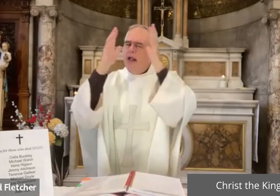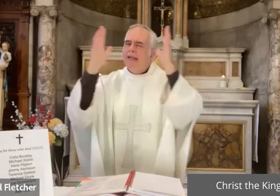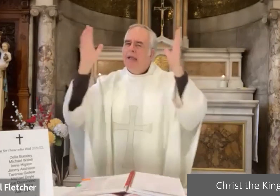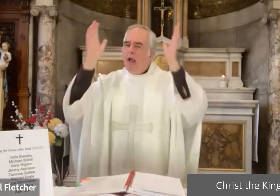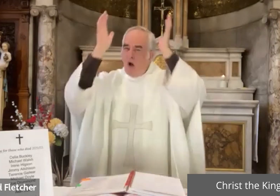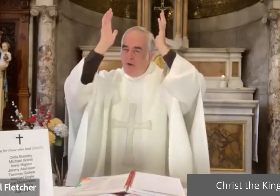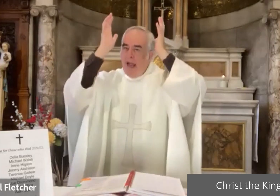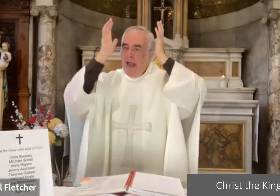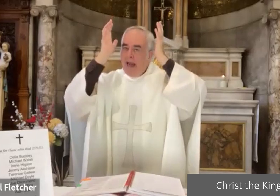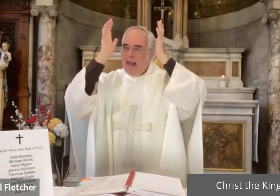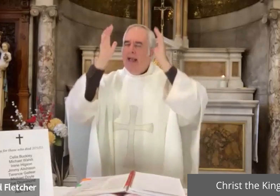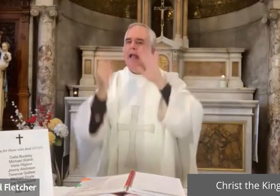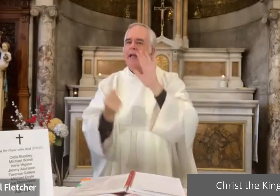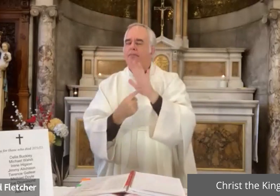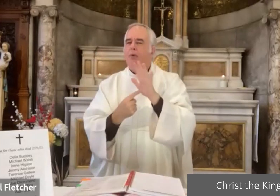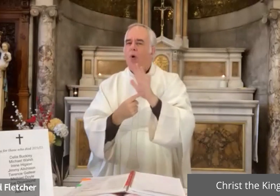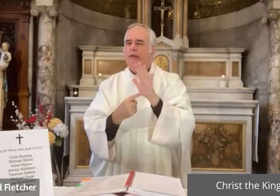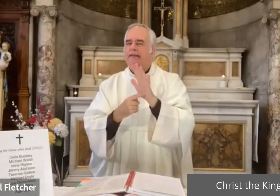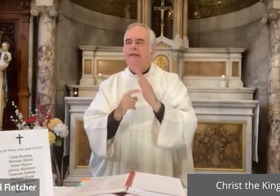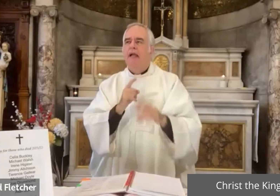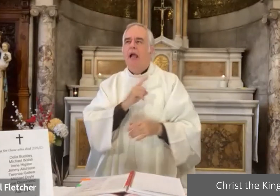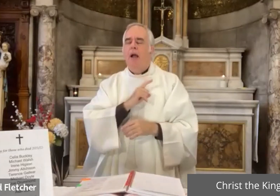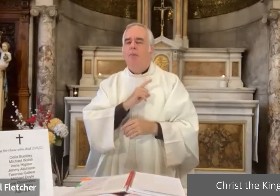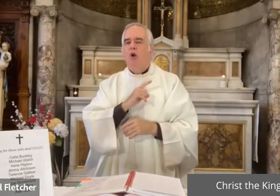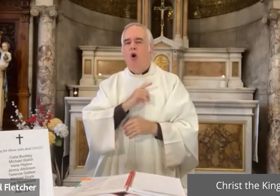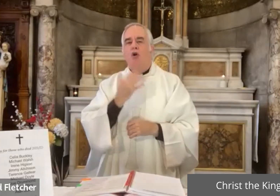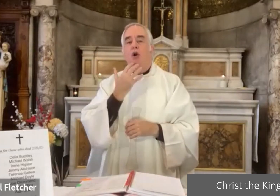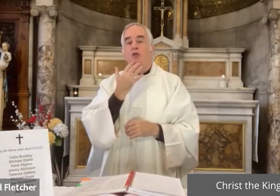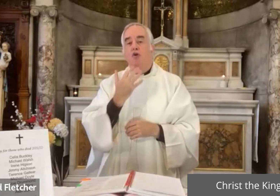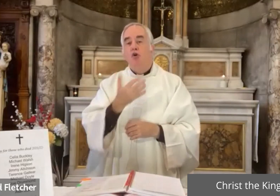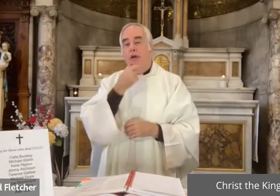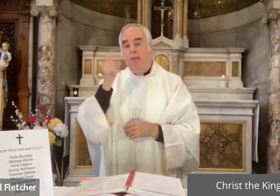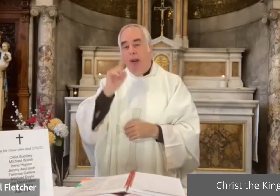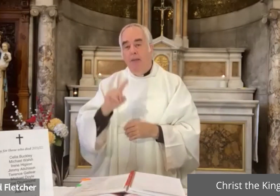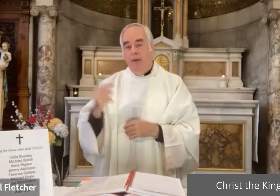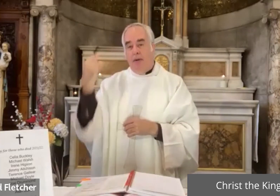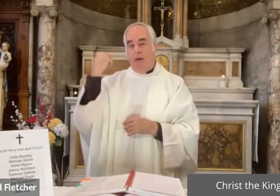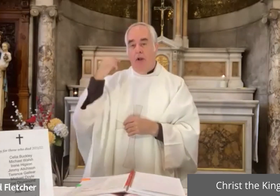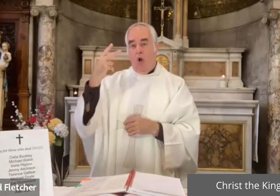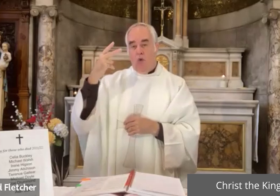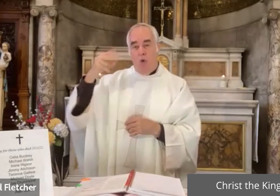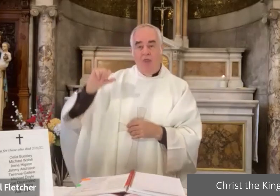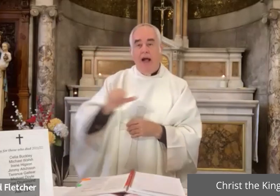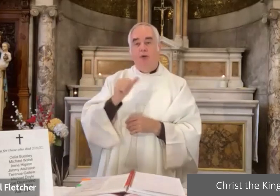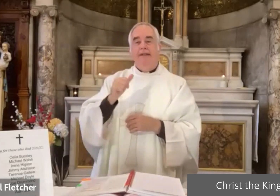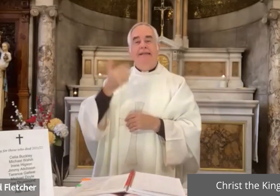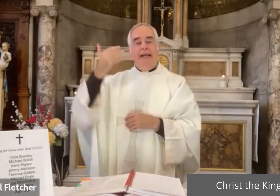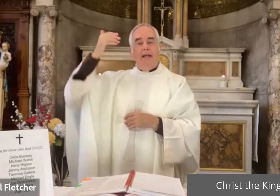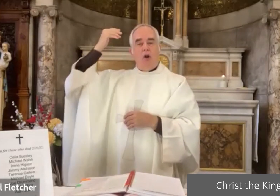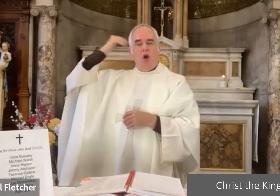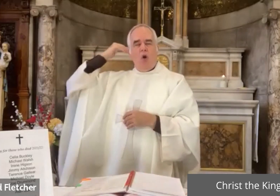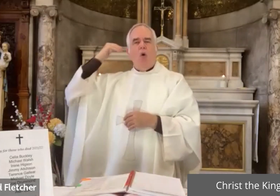The idea of king is important because the Jewish people